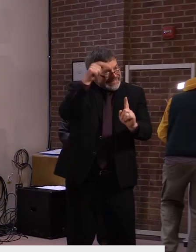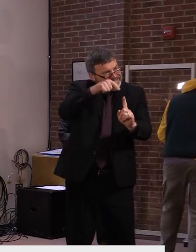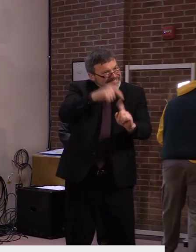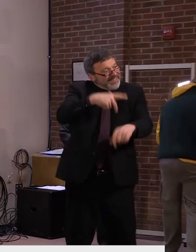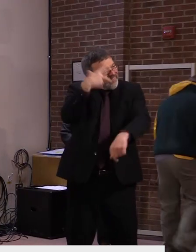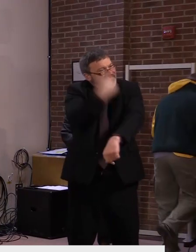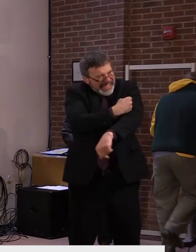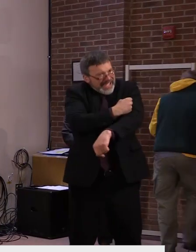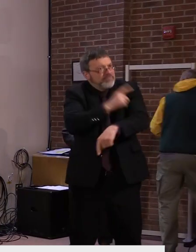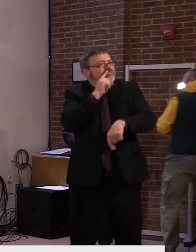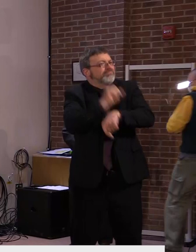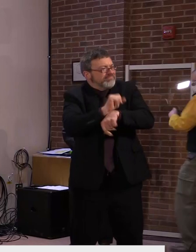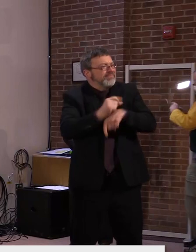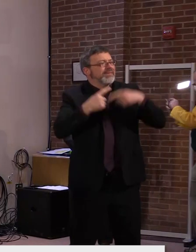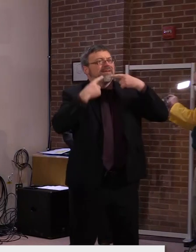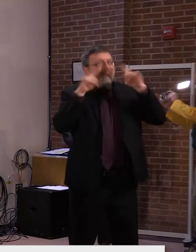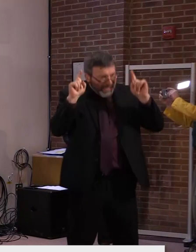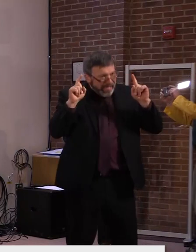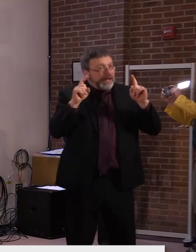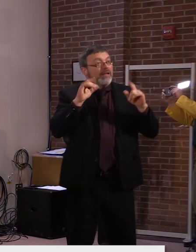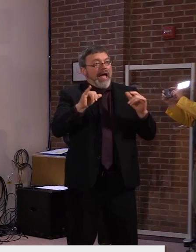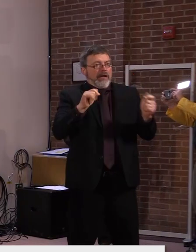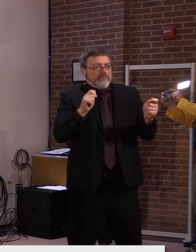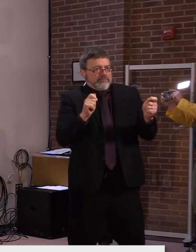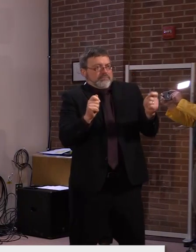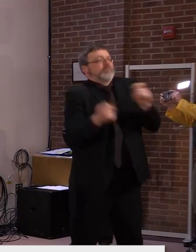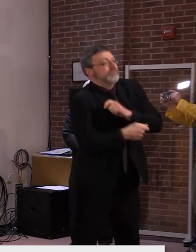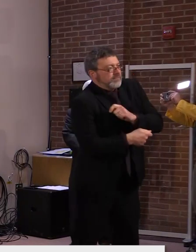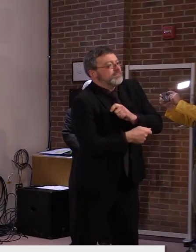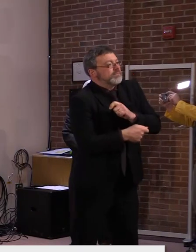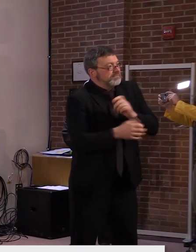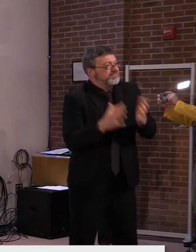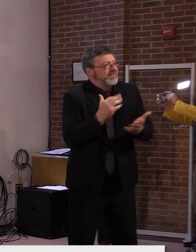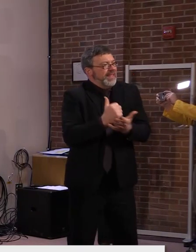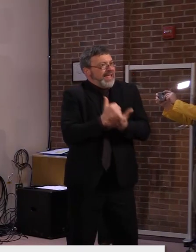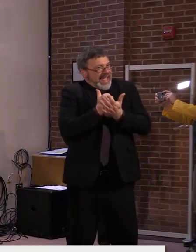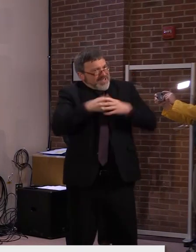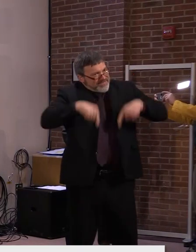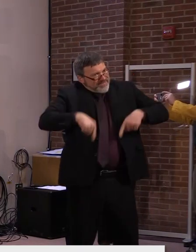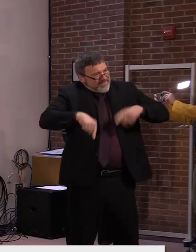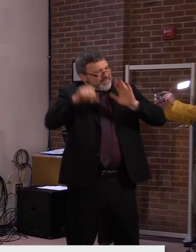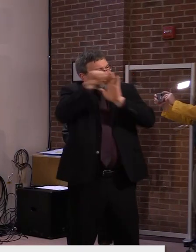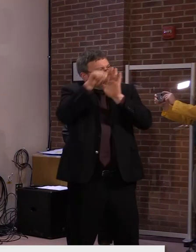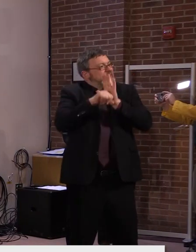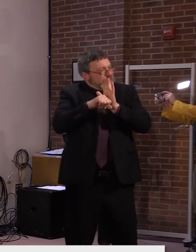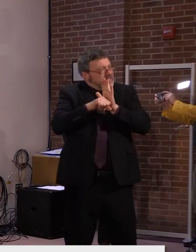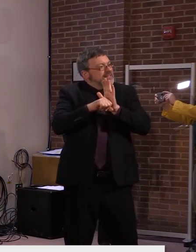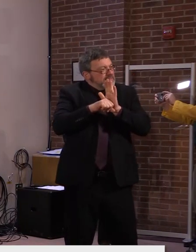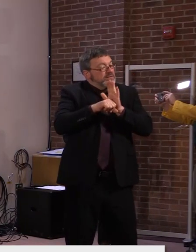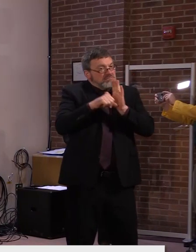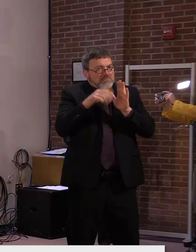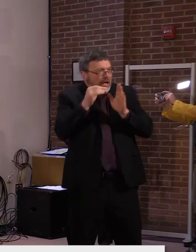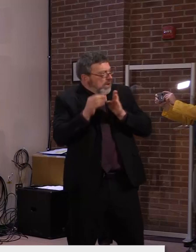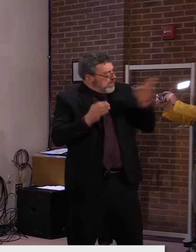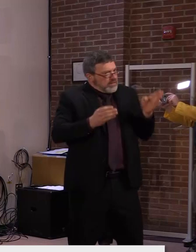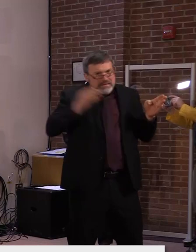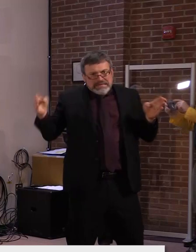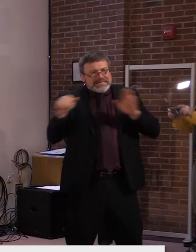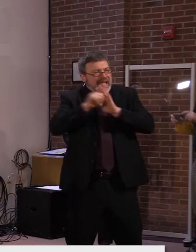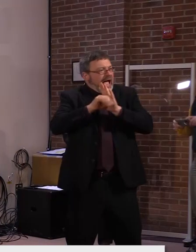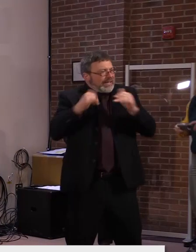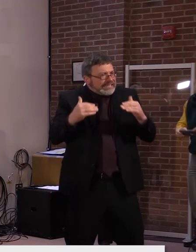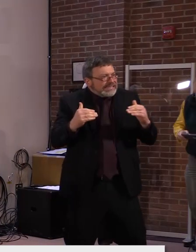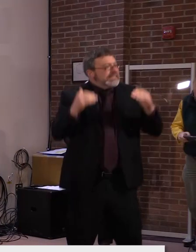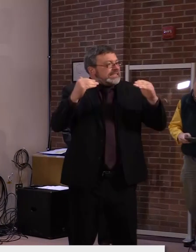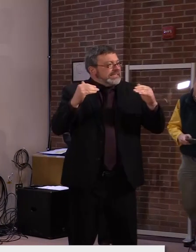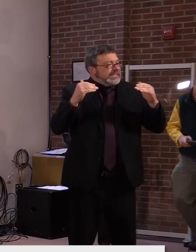difference and will continue to help Vermont from going through what many other states and nations have. So again, I wish you